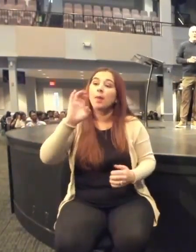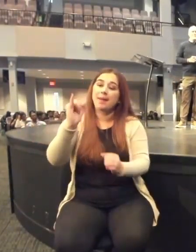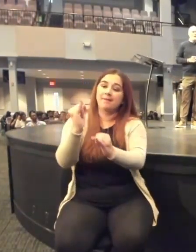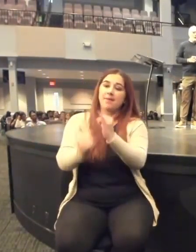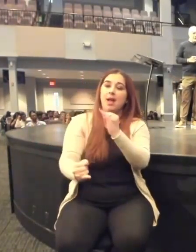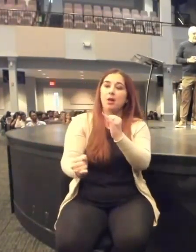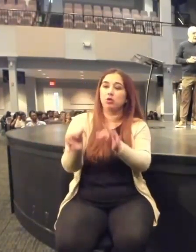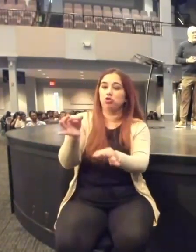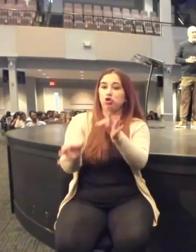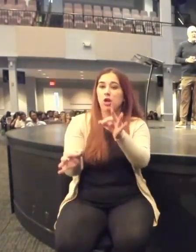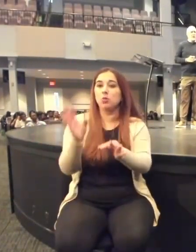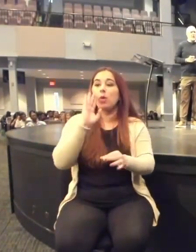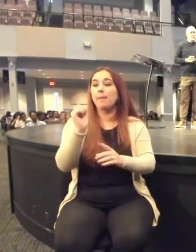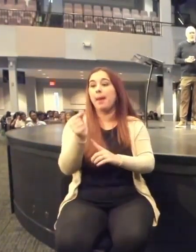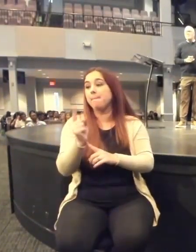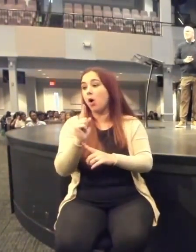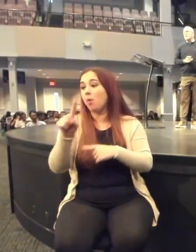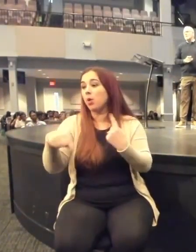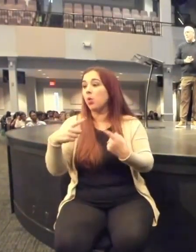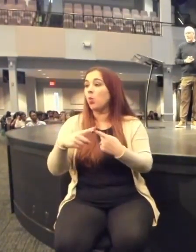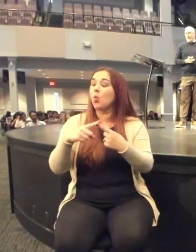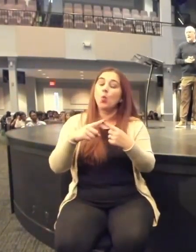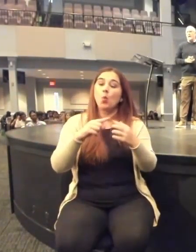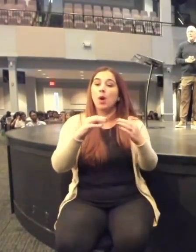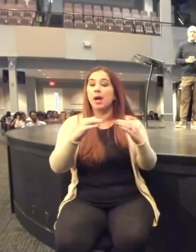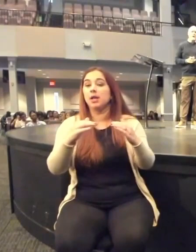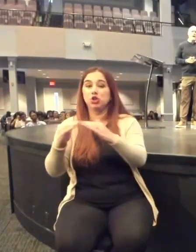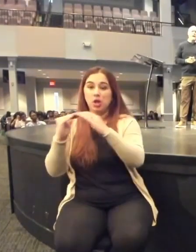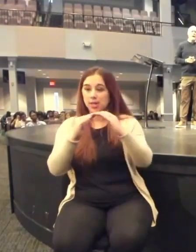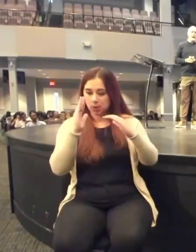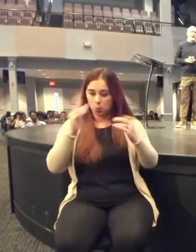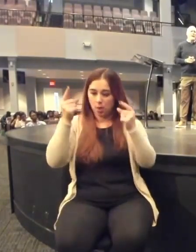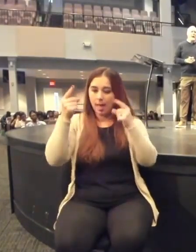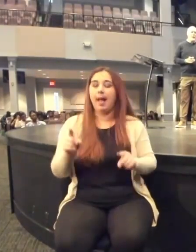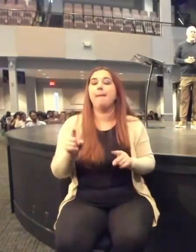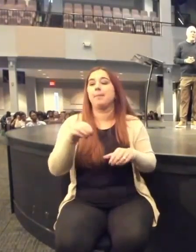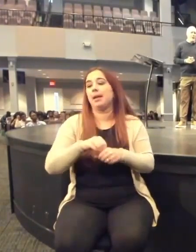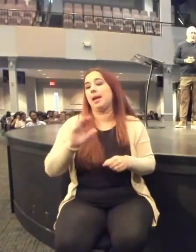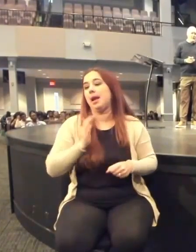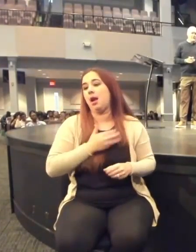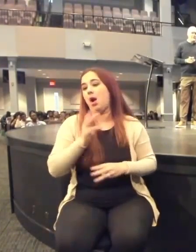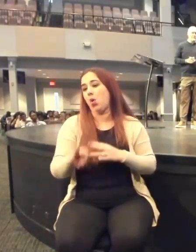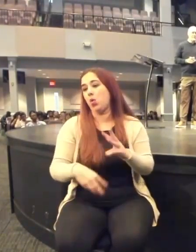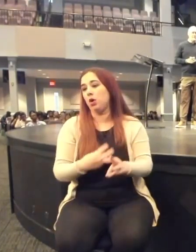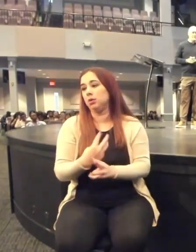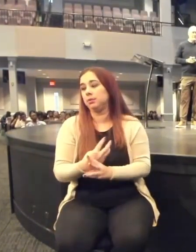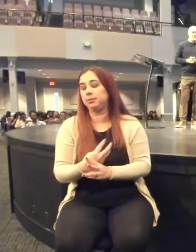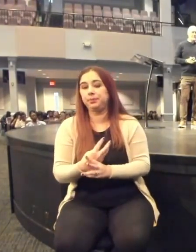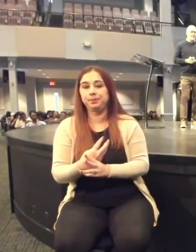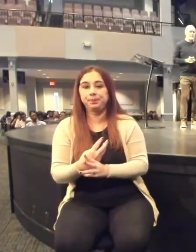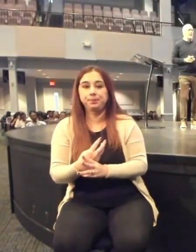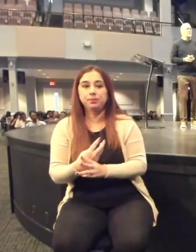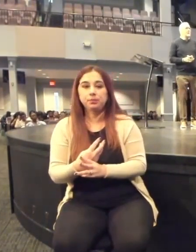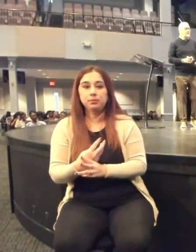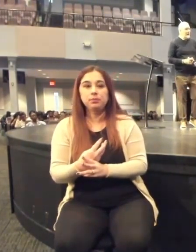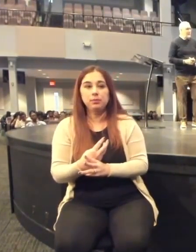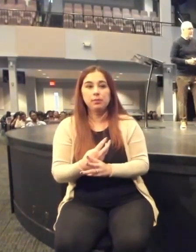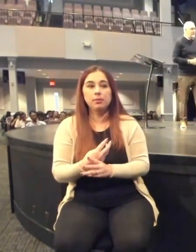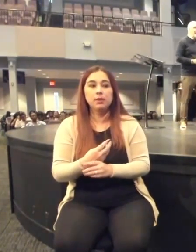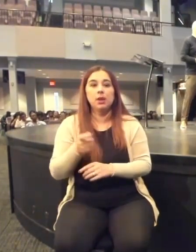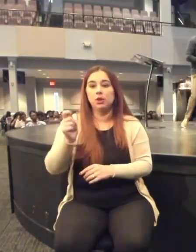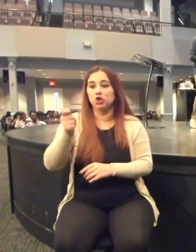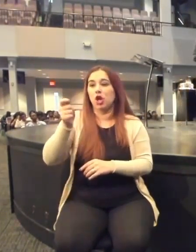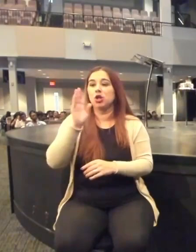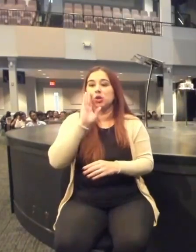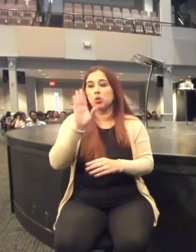final judgment. There will be a moment when justice will finally be done in our world. The judge will